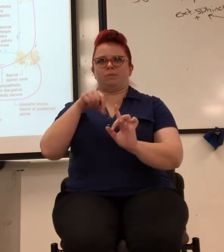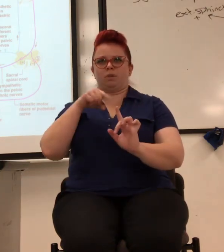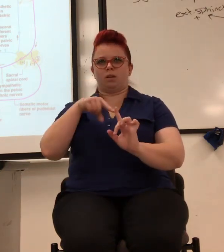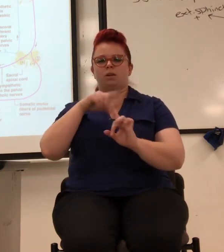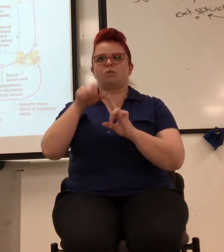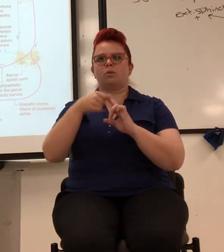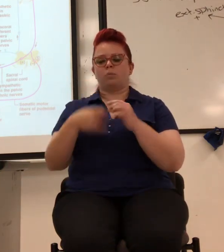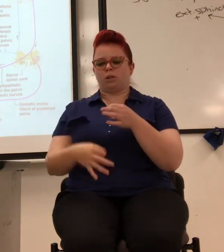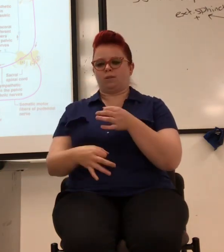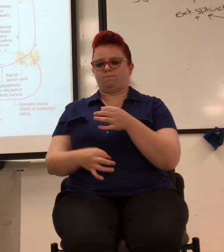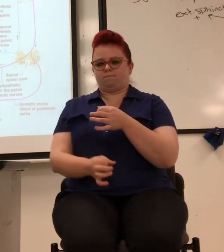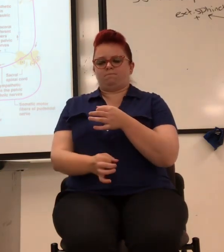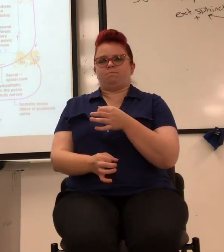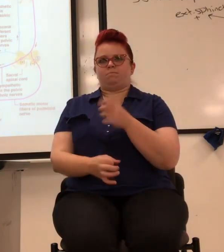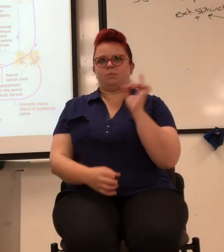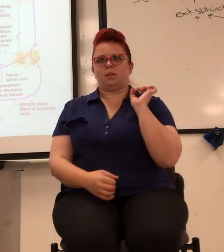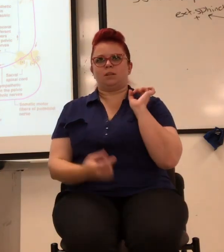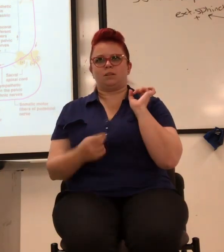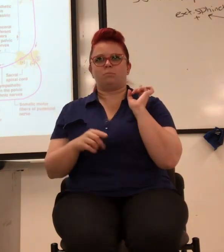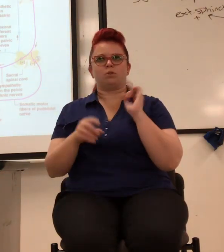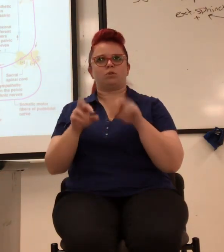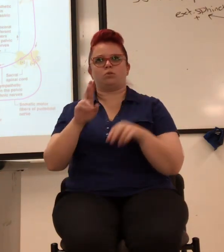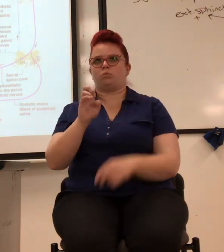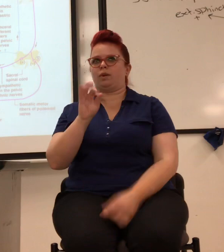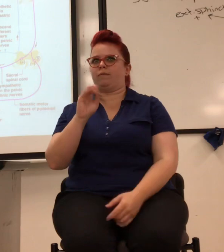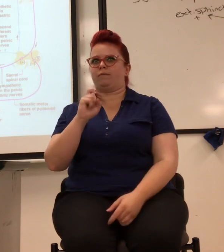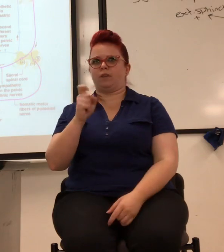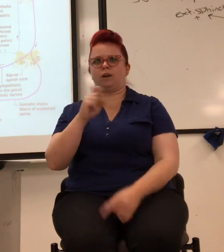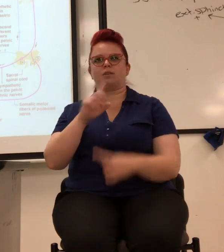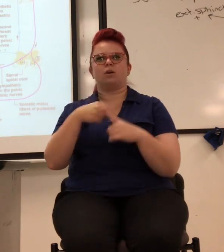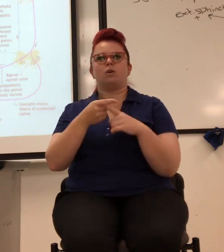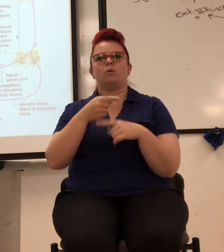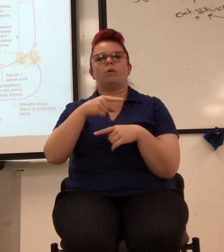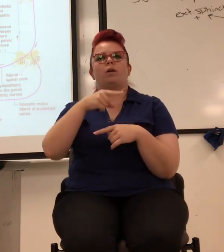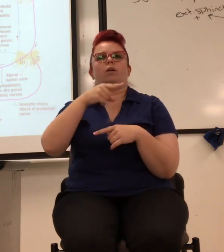pelvic nerve directly to